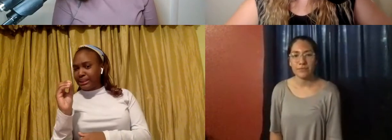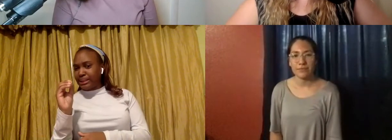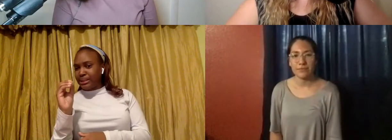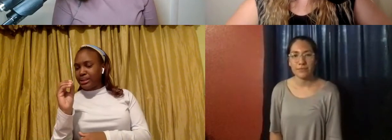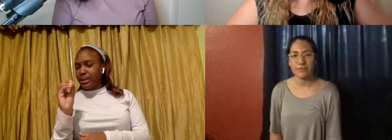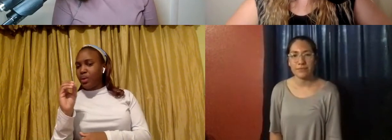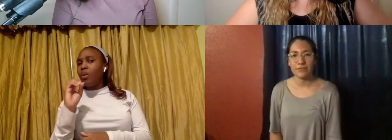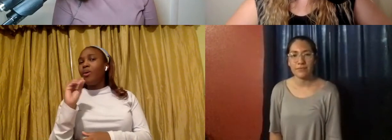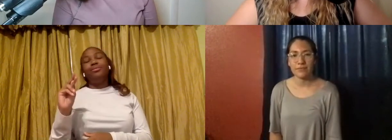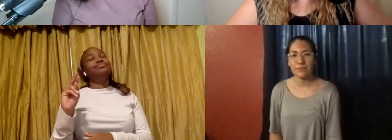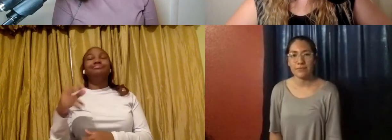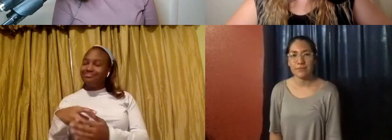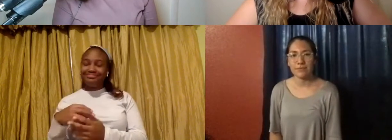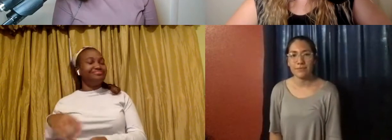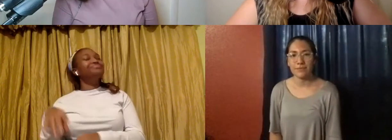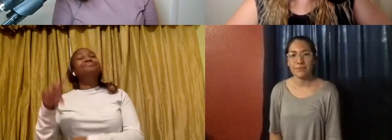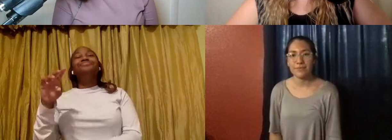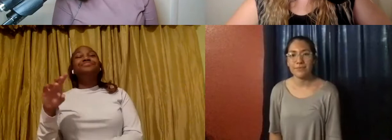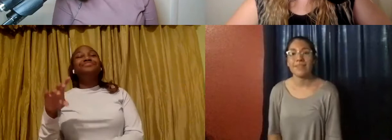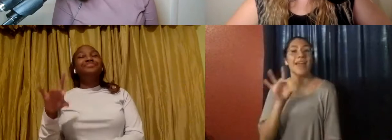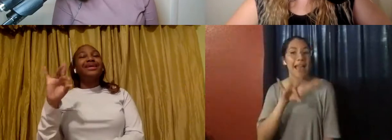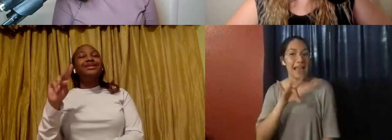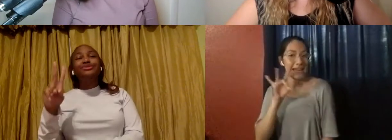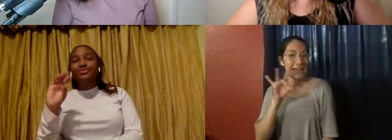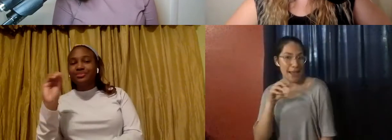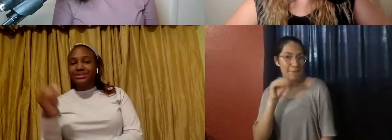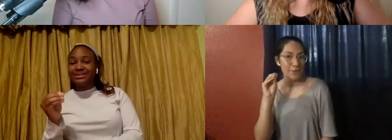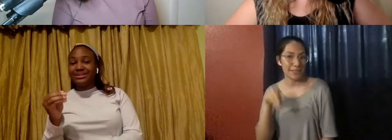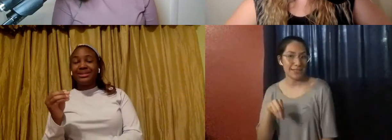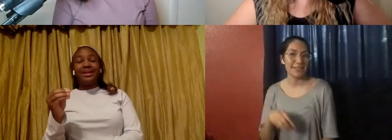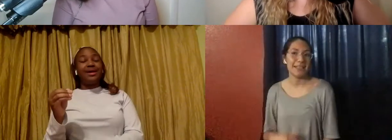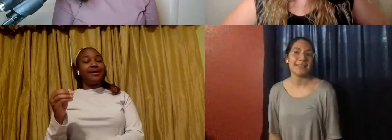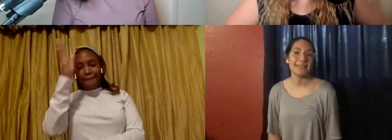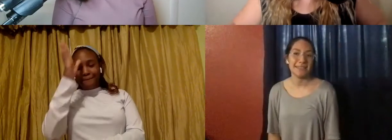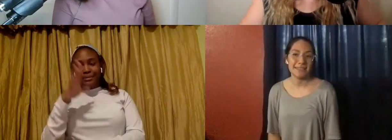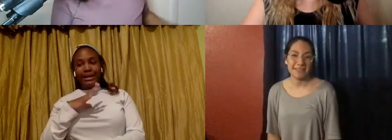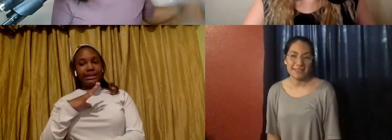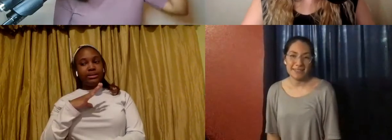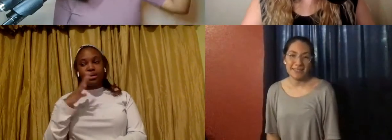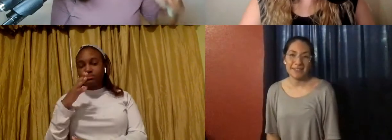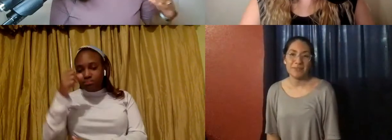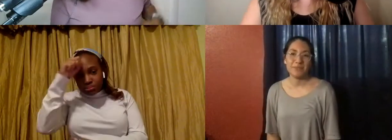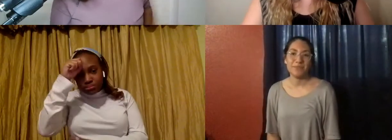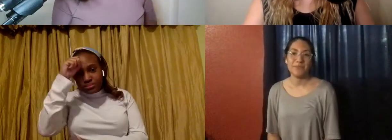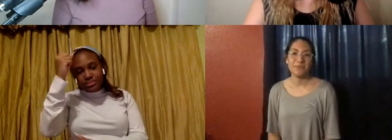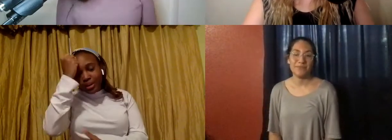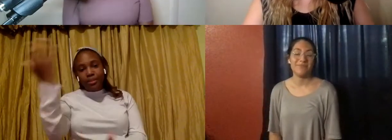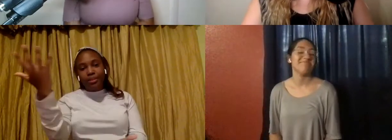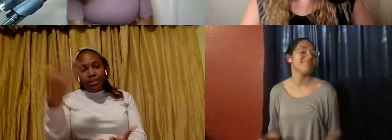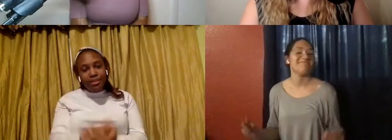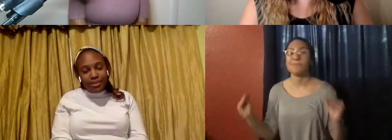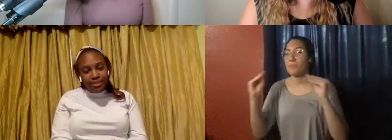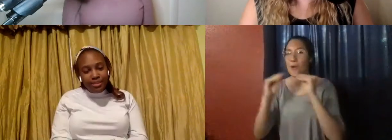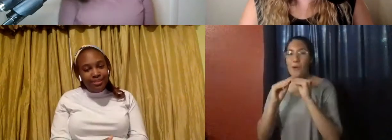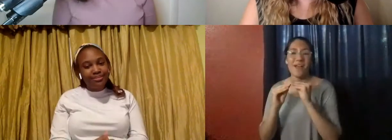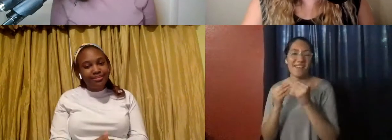of men are idiots. 88%. That... Yeah. Oh, 88, even higher. Yeah. Yes, I was even more so. Yeah.